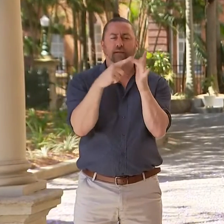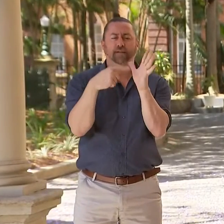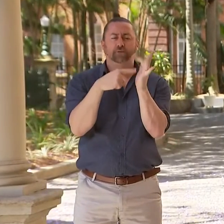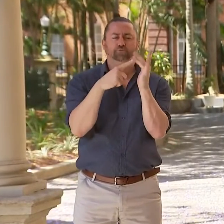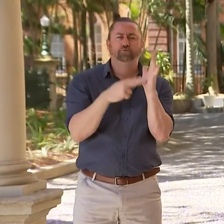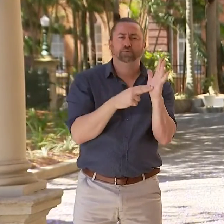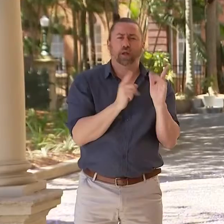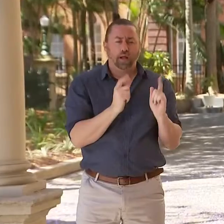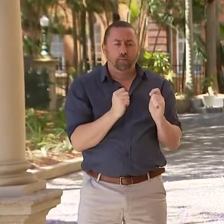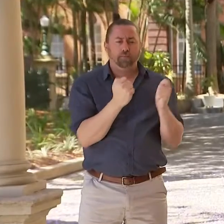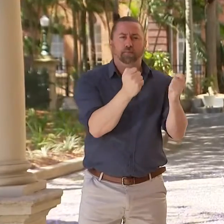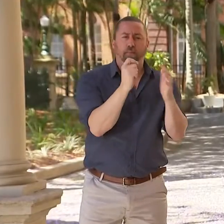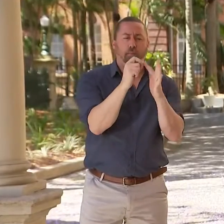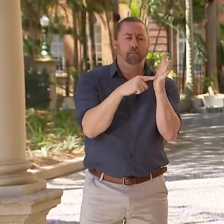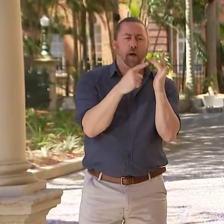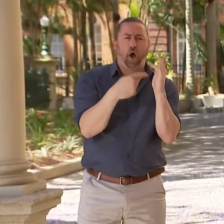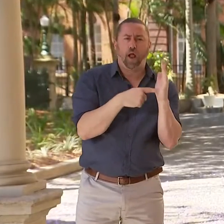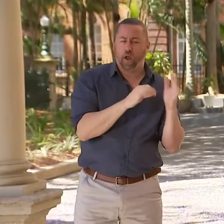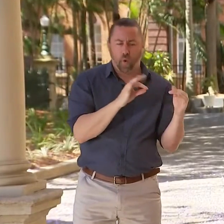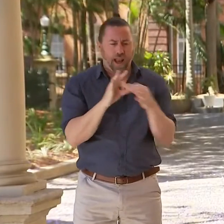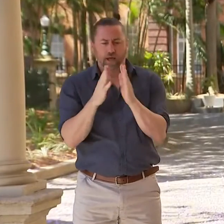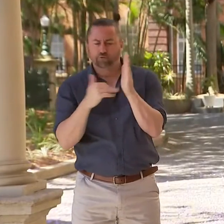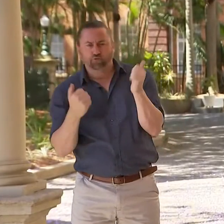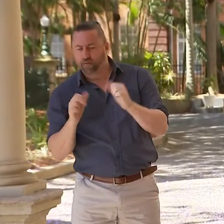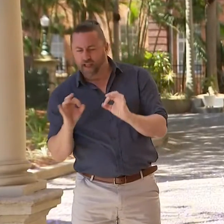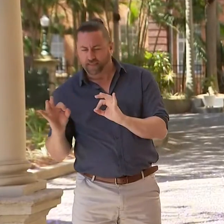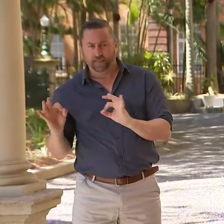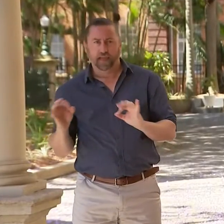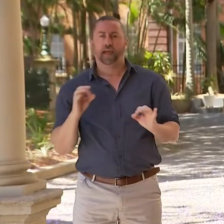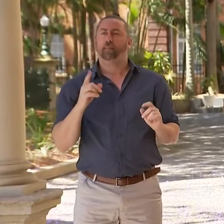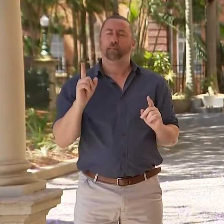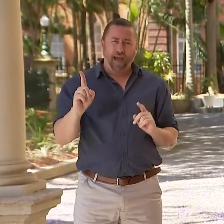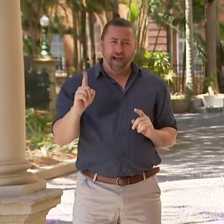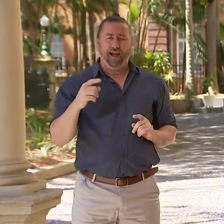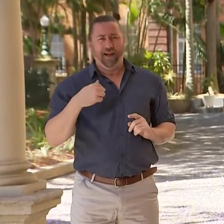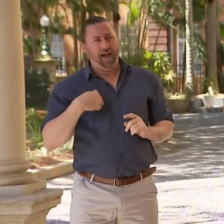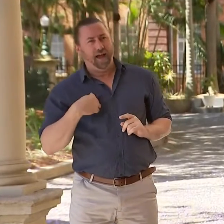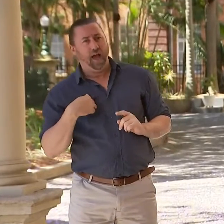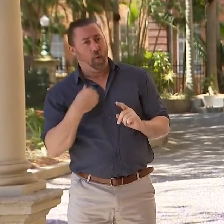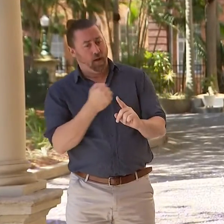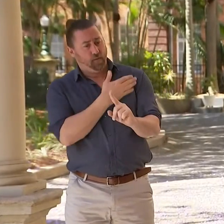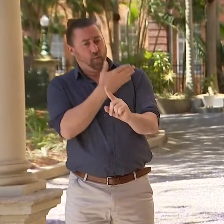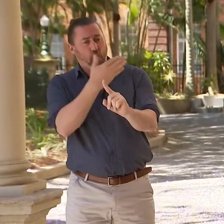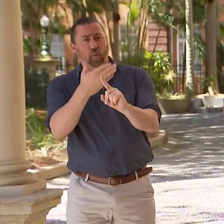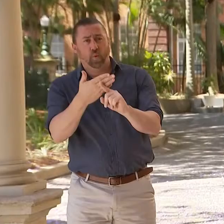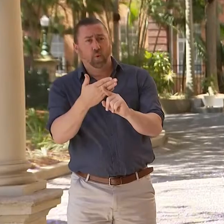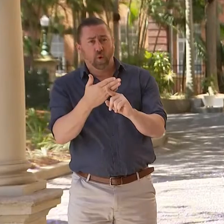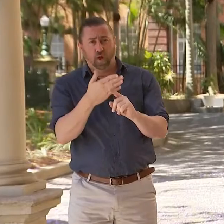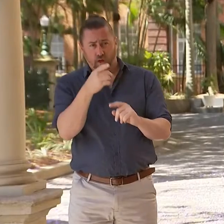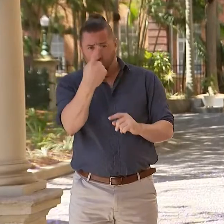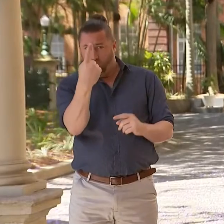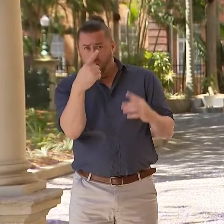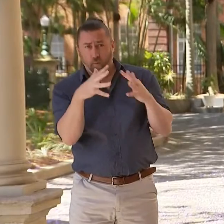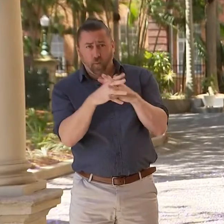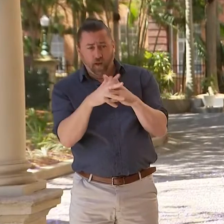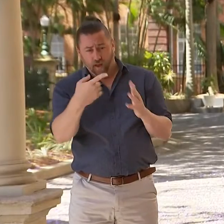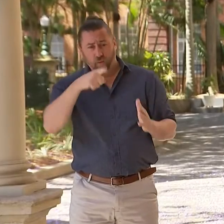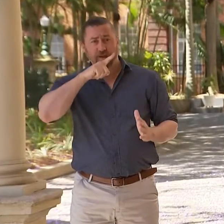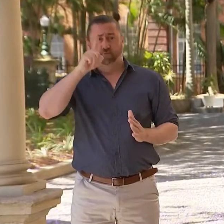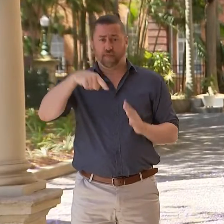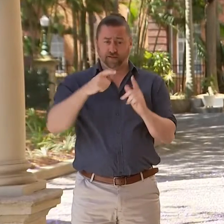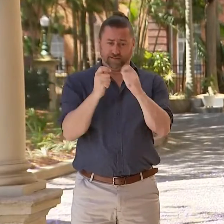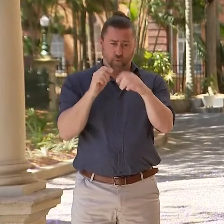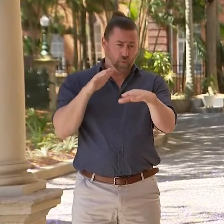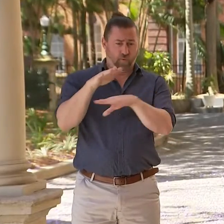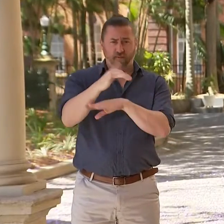I'm saying, I am very, very comfortable with the large amount of testing that we haven't seen any cases. It's coincidental